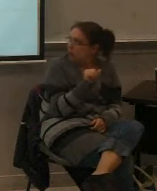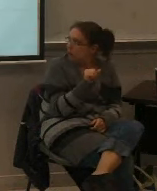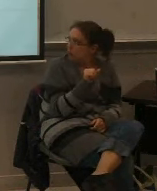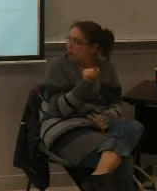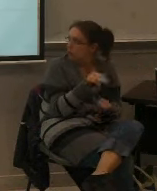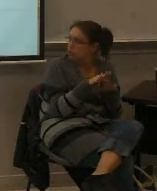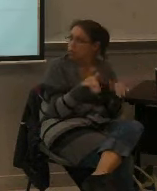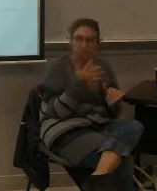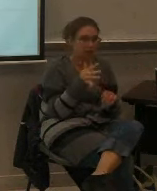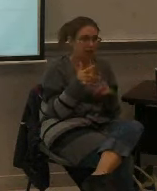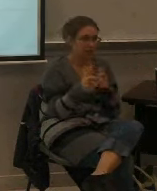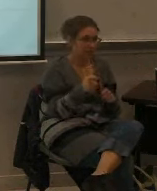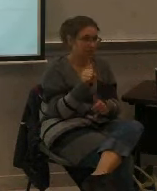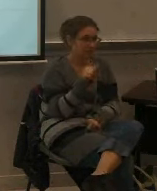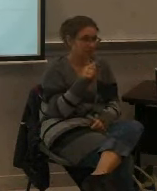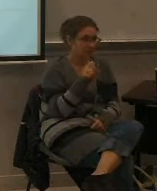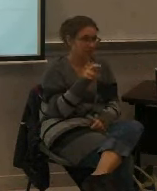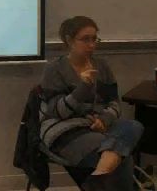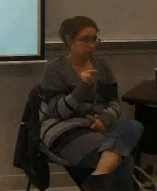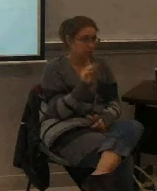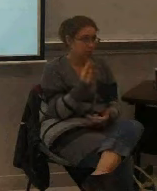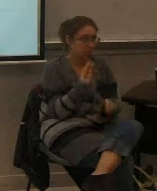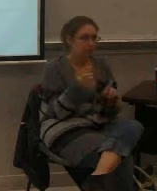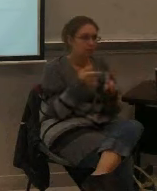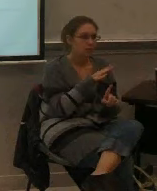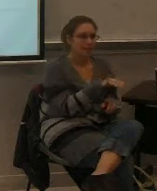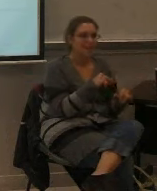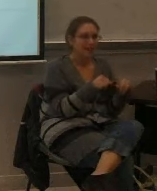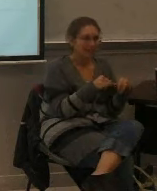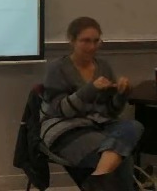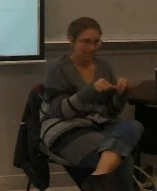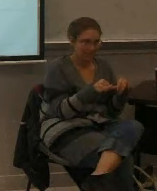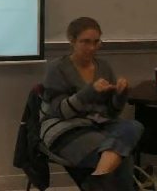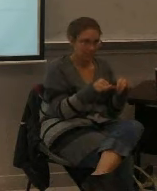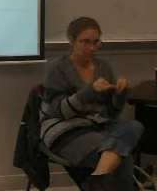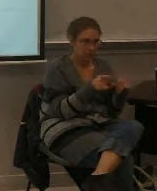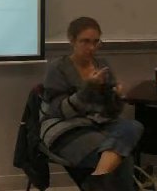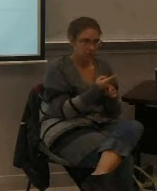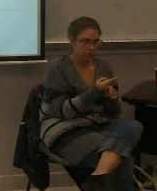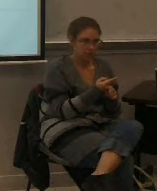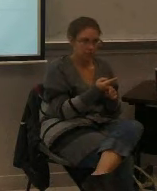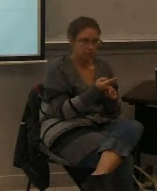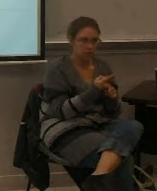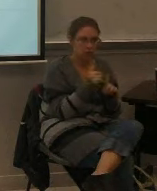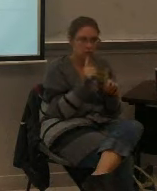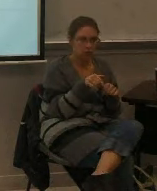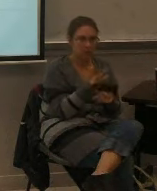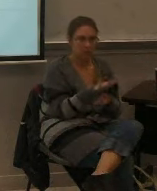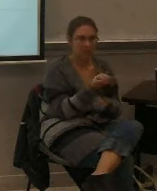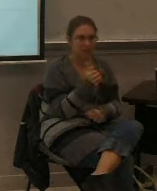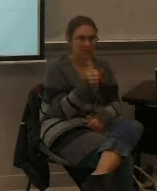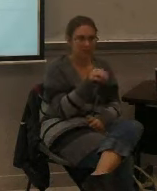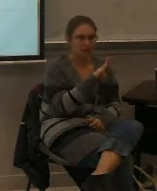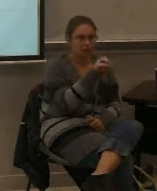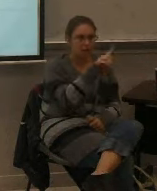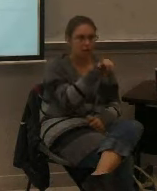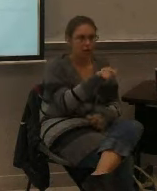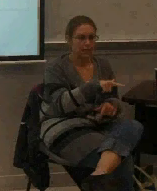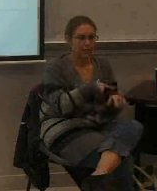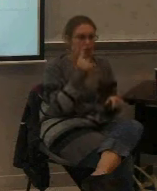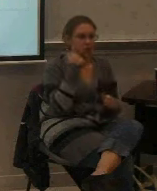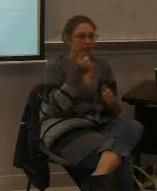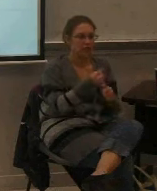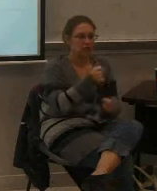can swim about as fast as a salmon relative to its size. Right? It's going about 10 body lengths per